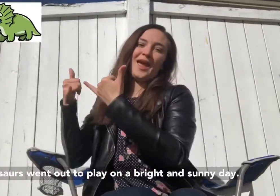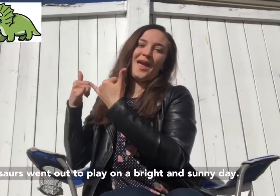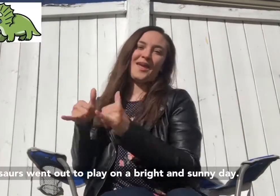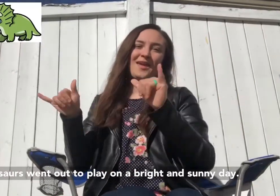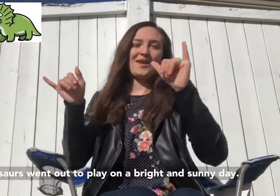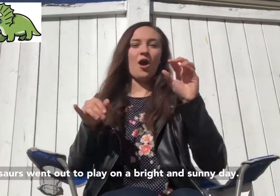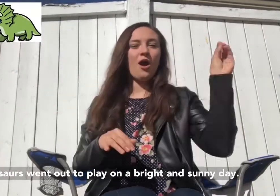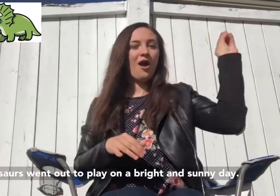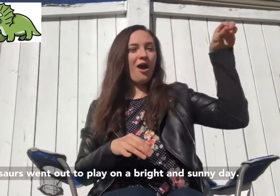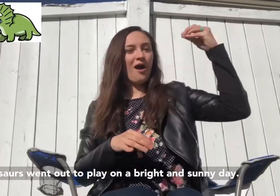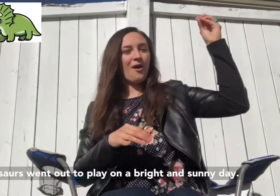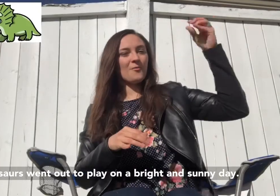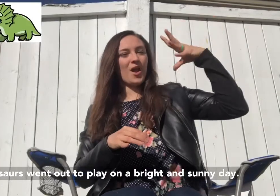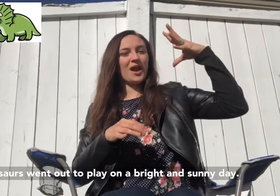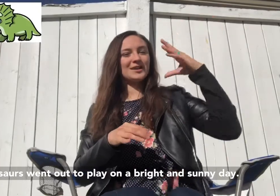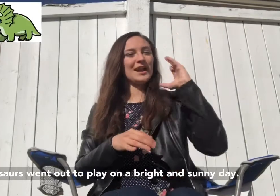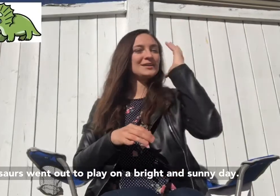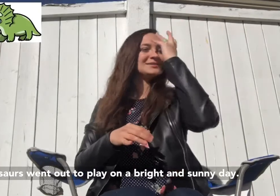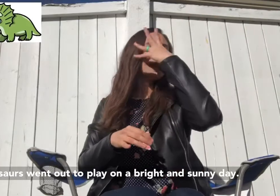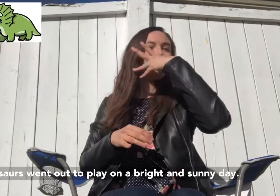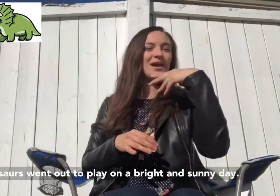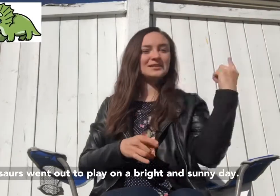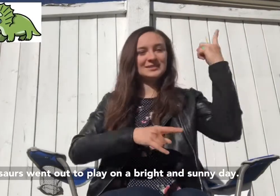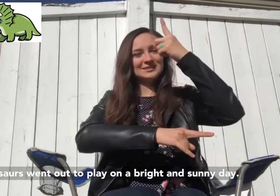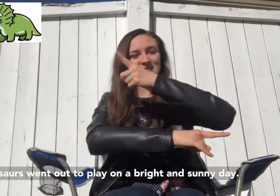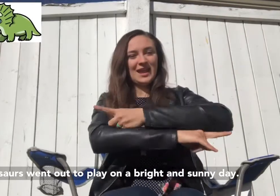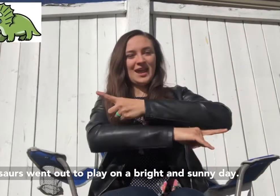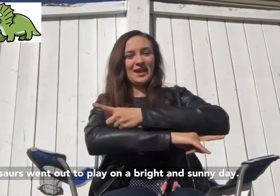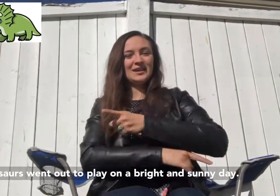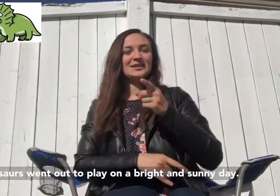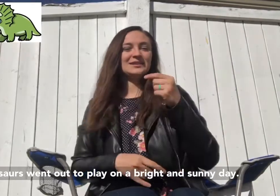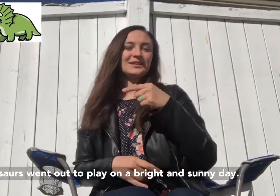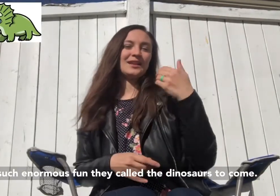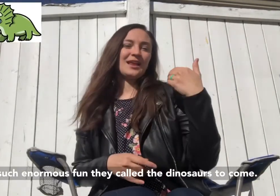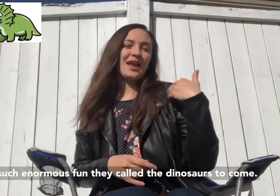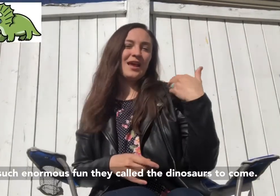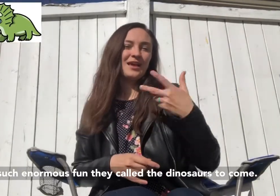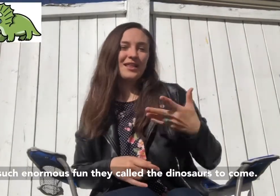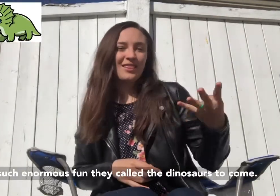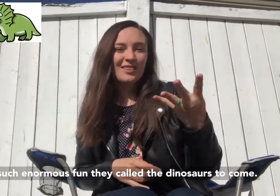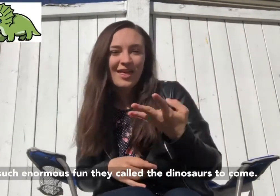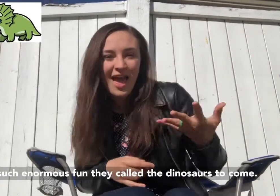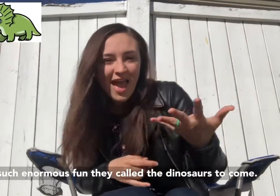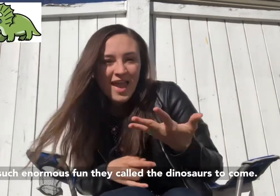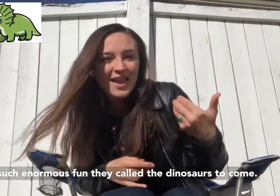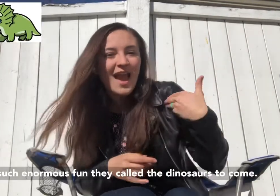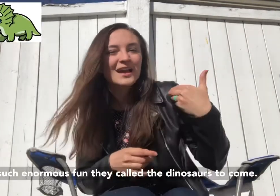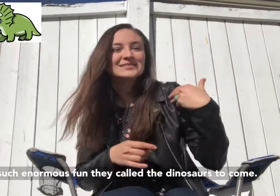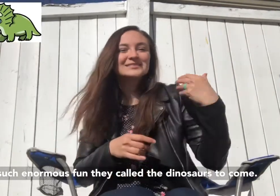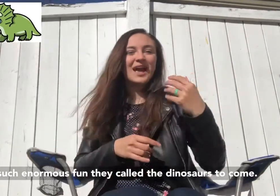to play on a bright and sunny day. They had